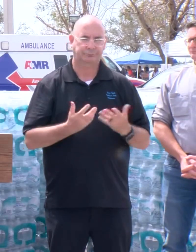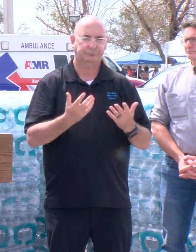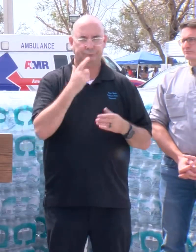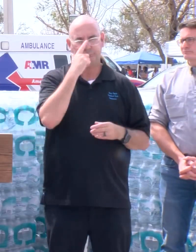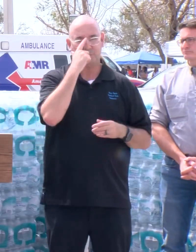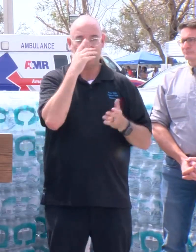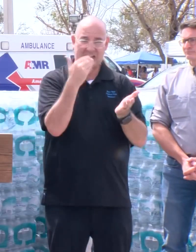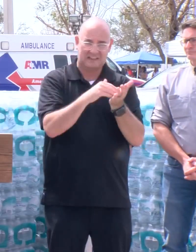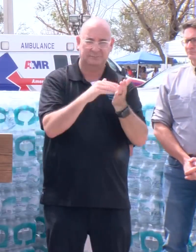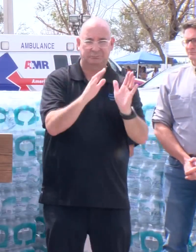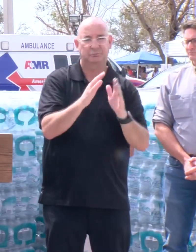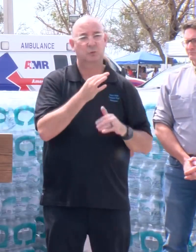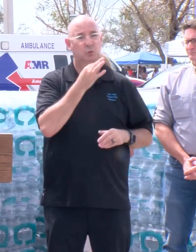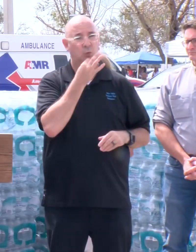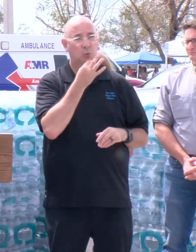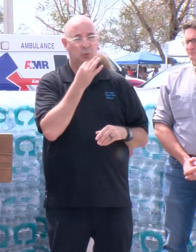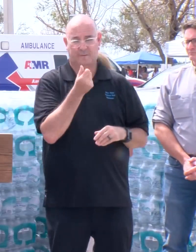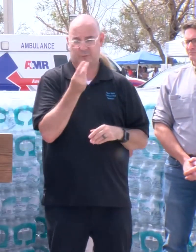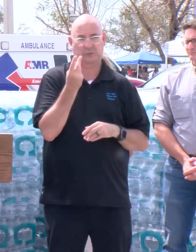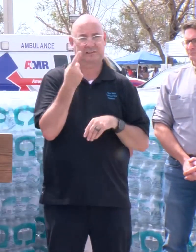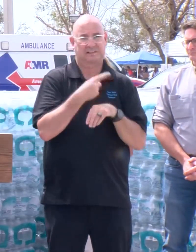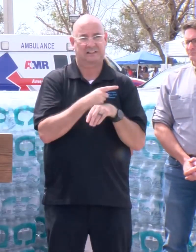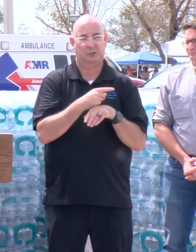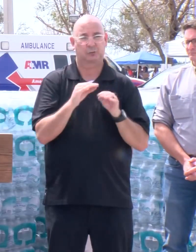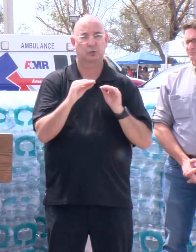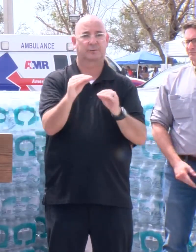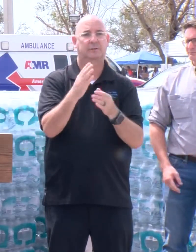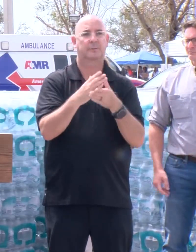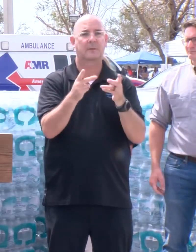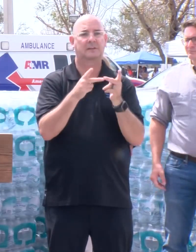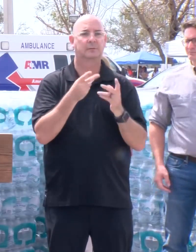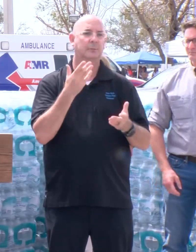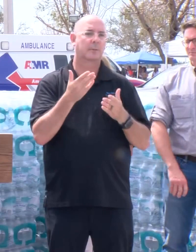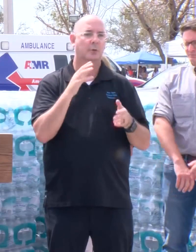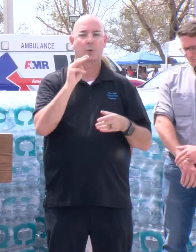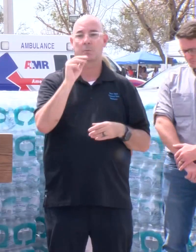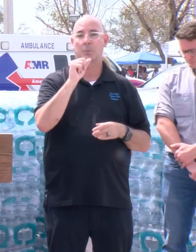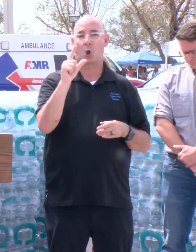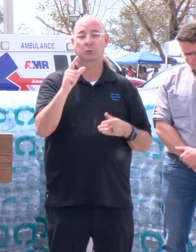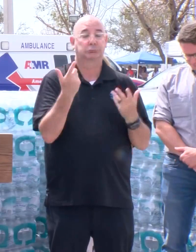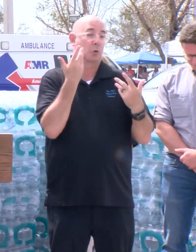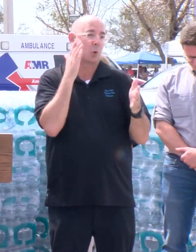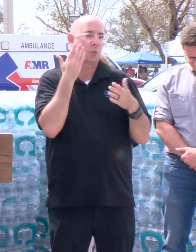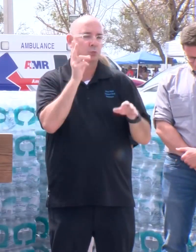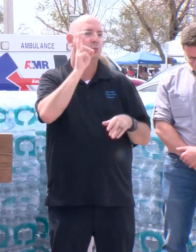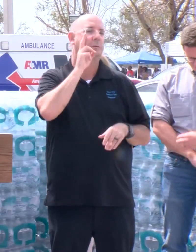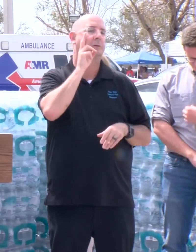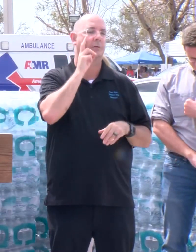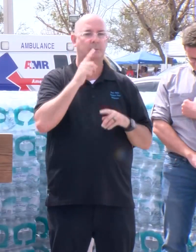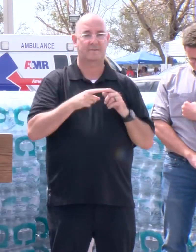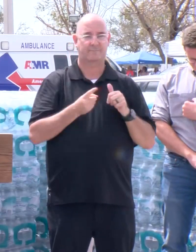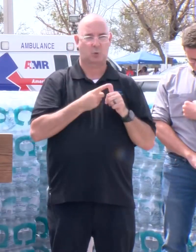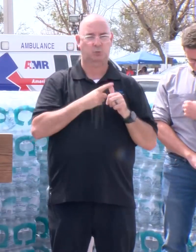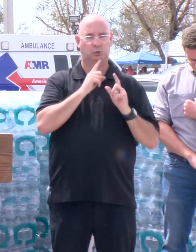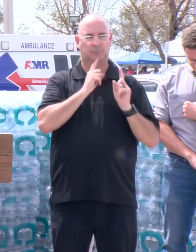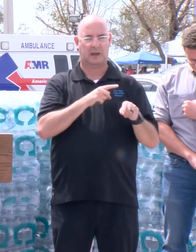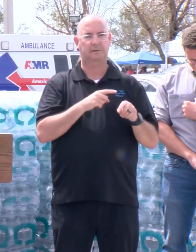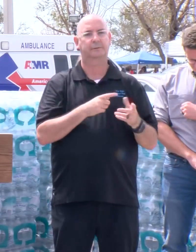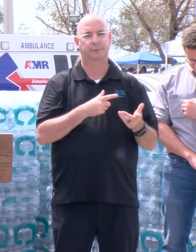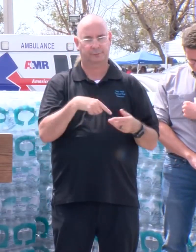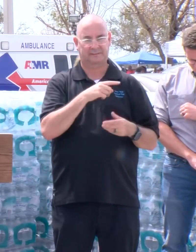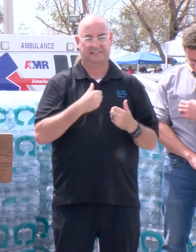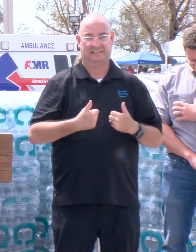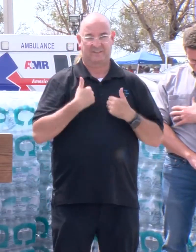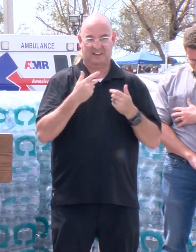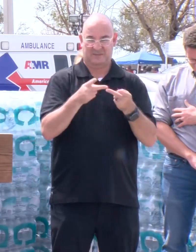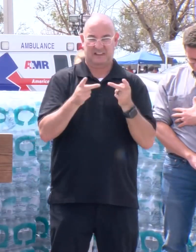this to a nearby site, probably a mall. Now that some of the first responder assets have moved out and are going back home. We can clean up